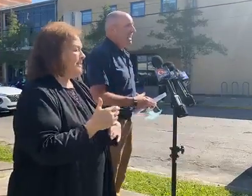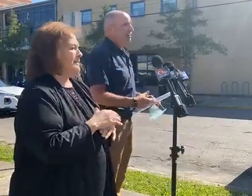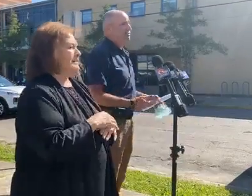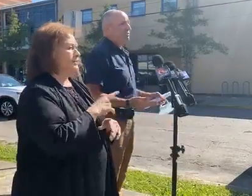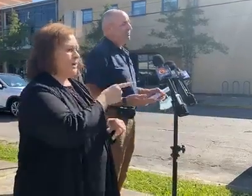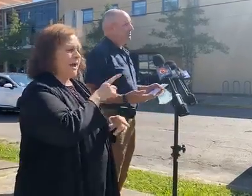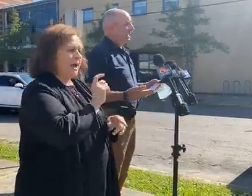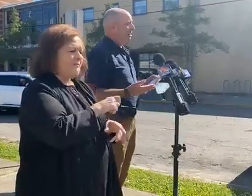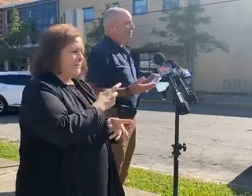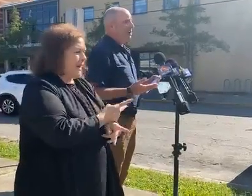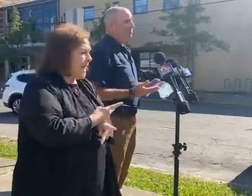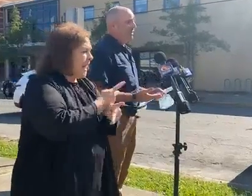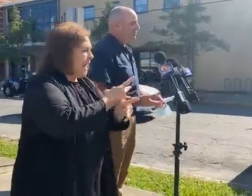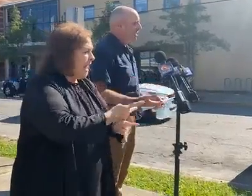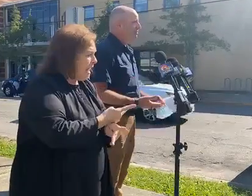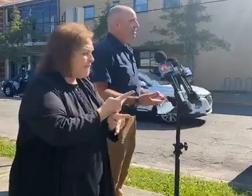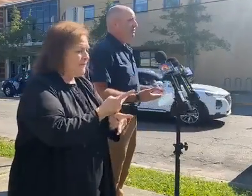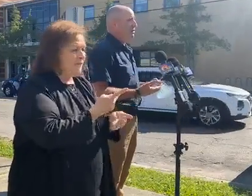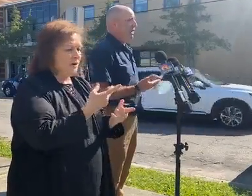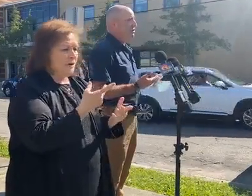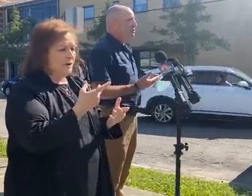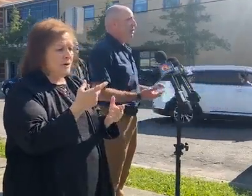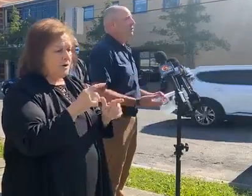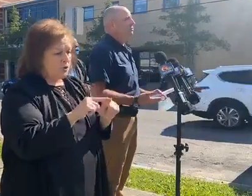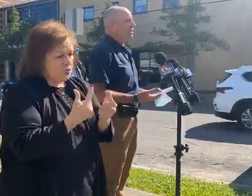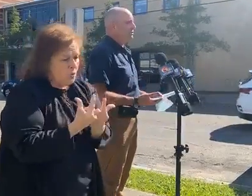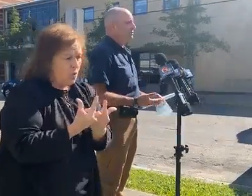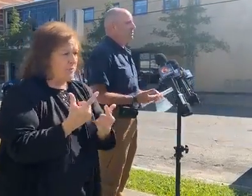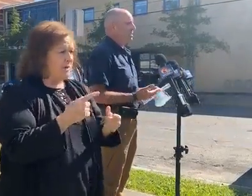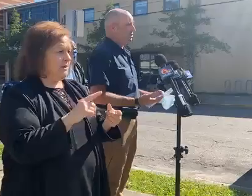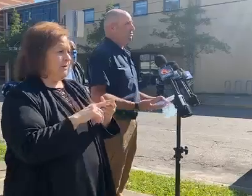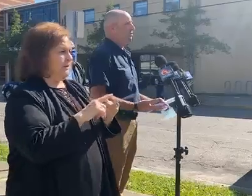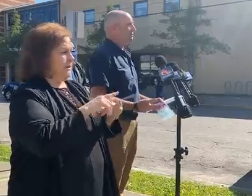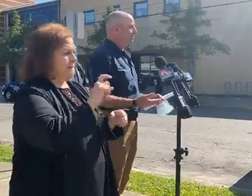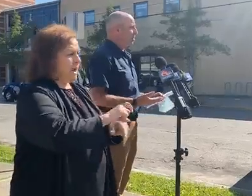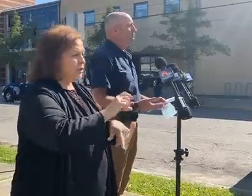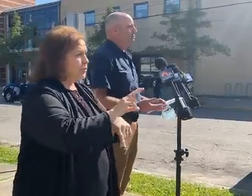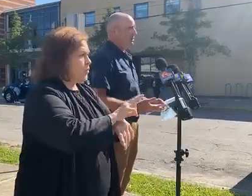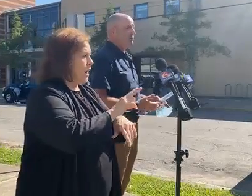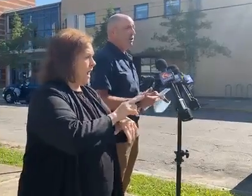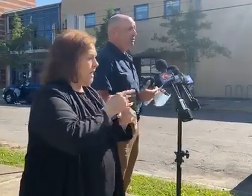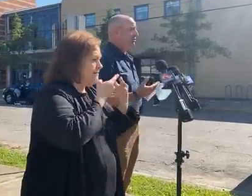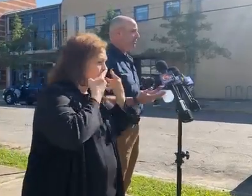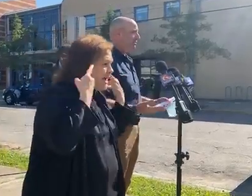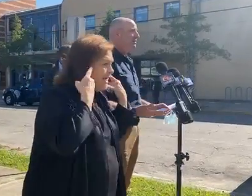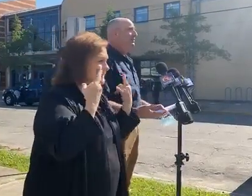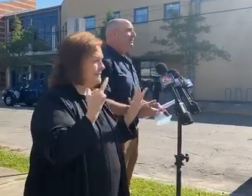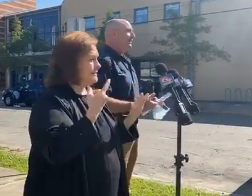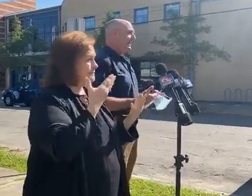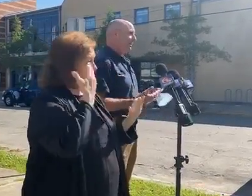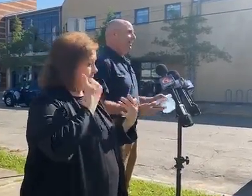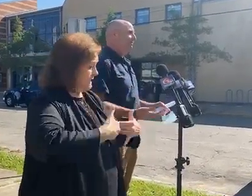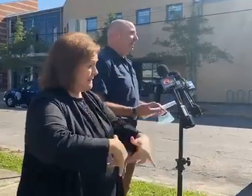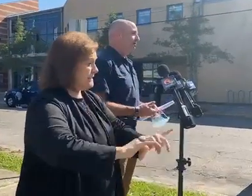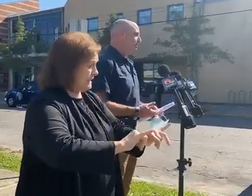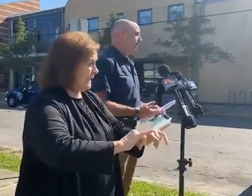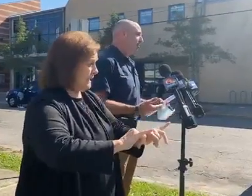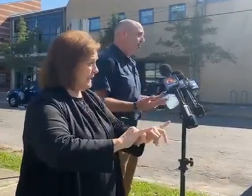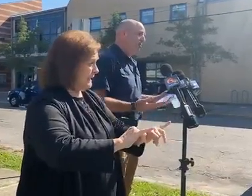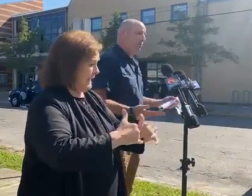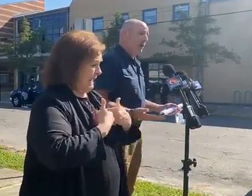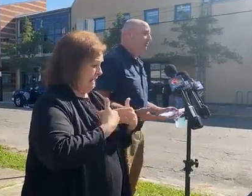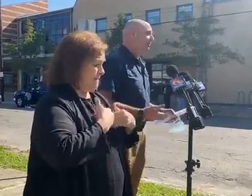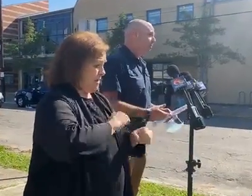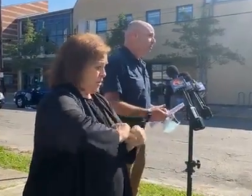sizes, and you have to wear face coverings, and you have to do all those things to protect yourself from COVID because we are still in that environment.